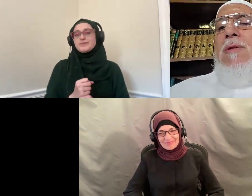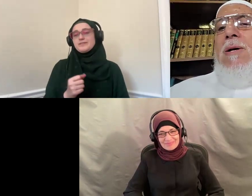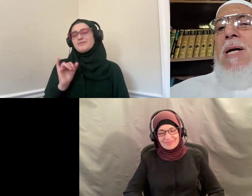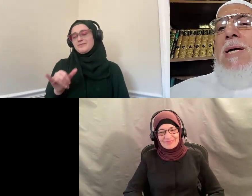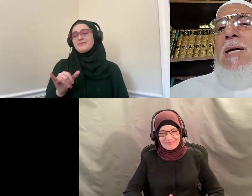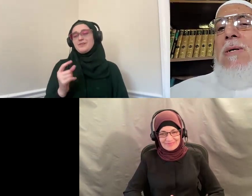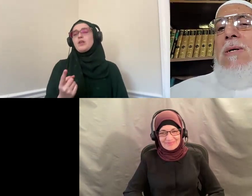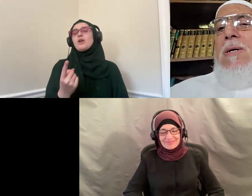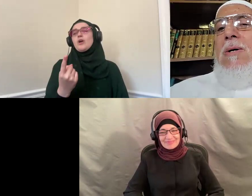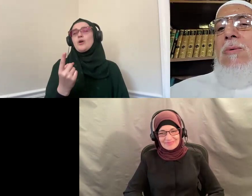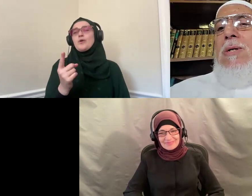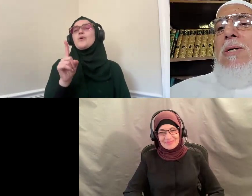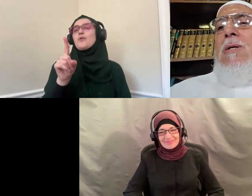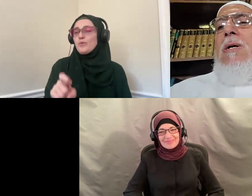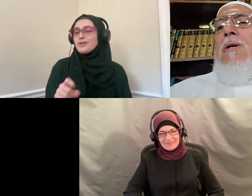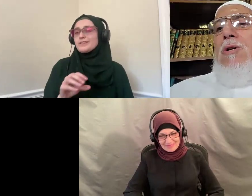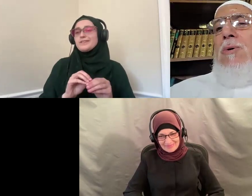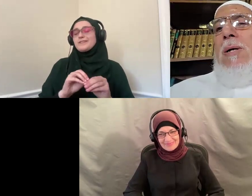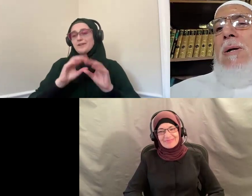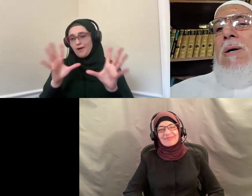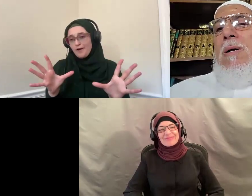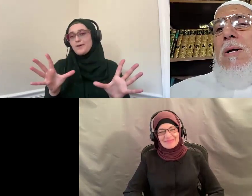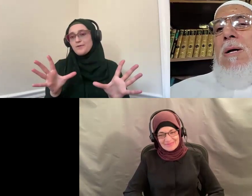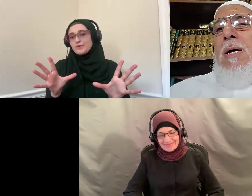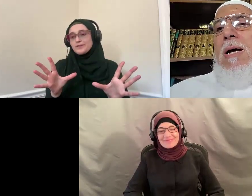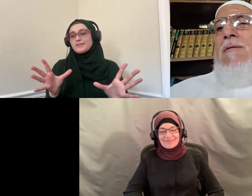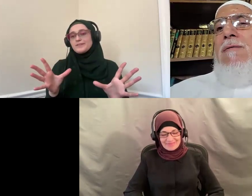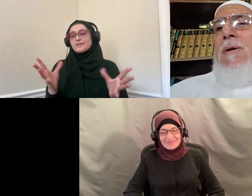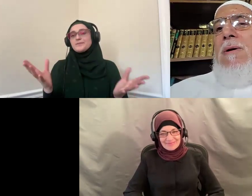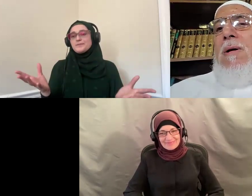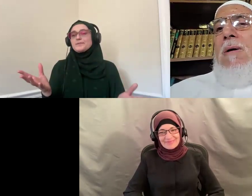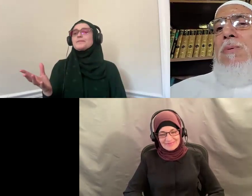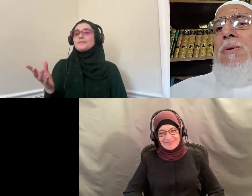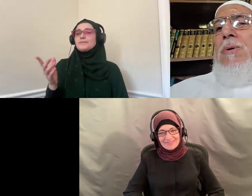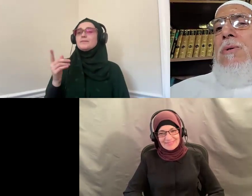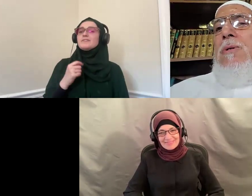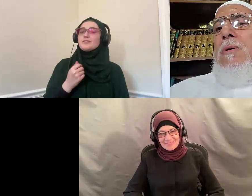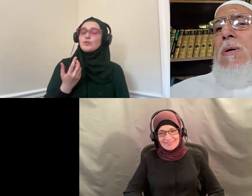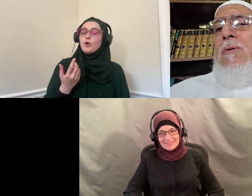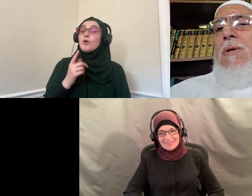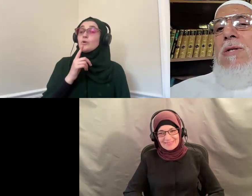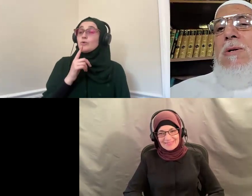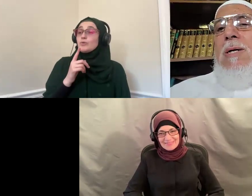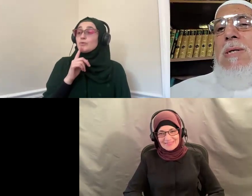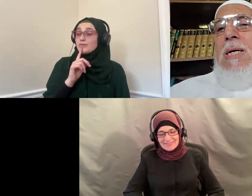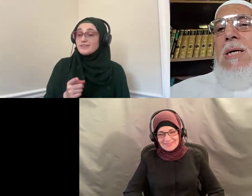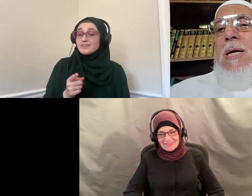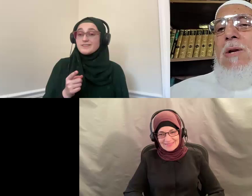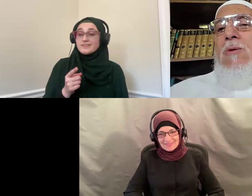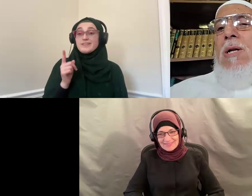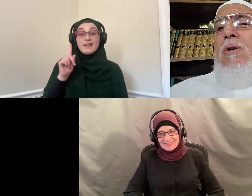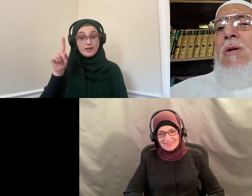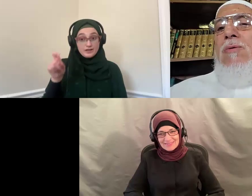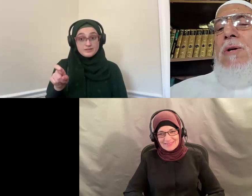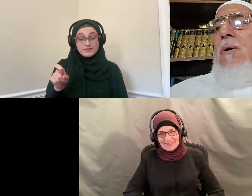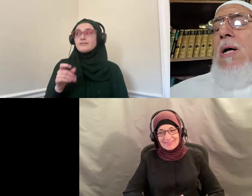to give the right answer, which is you, Allah, have produced all of these trees,